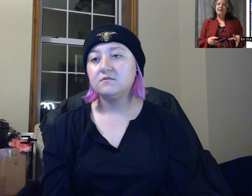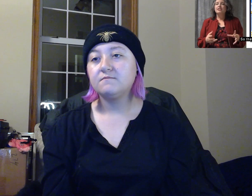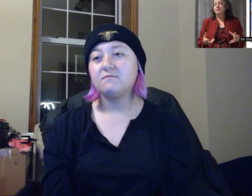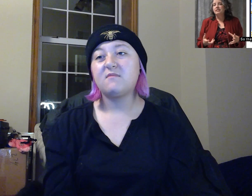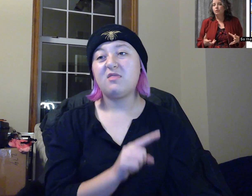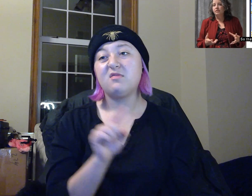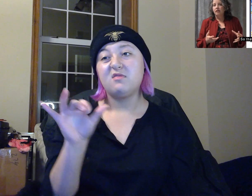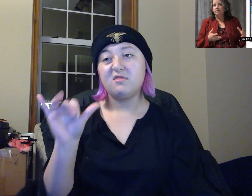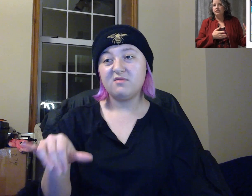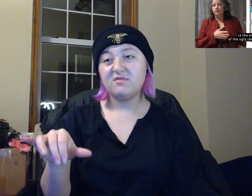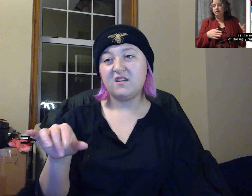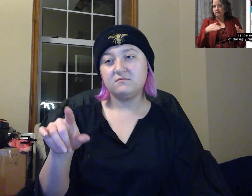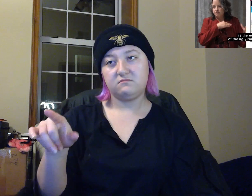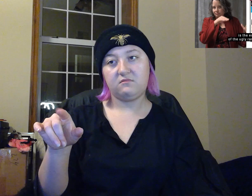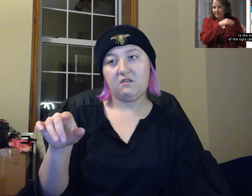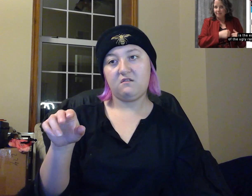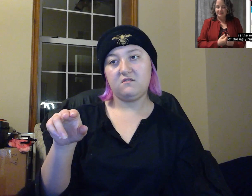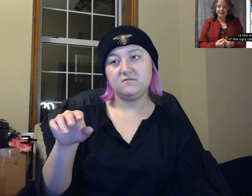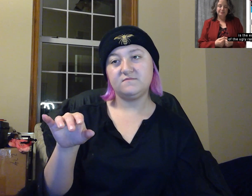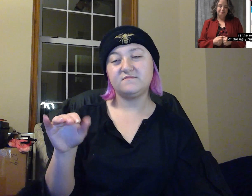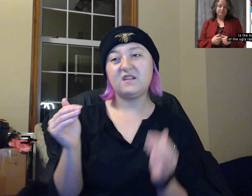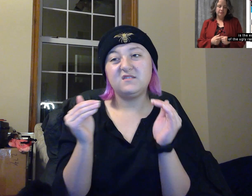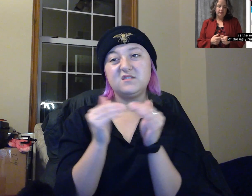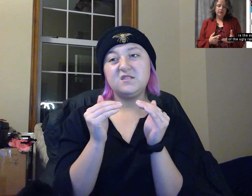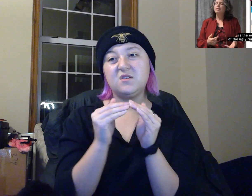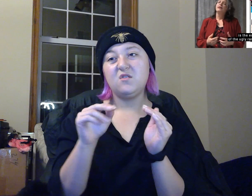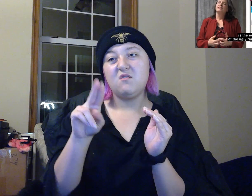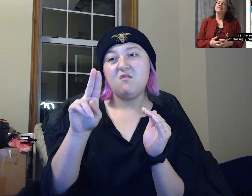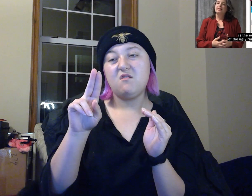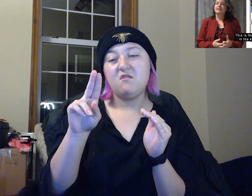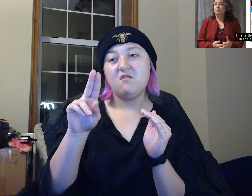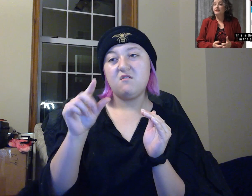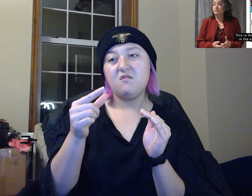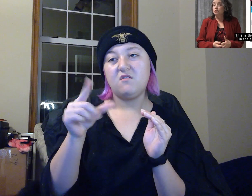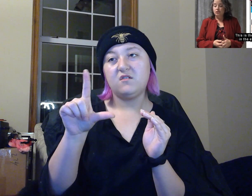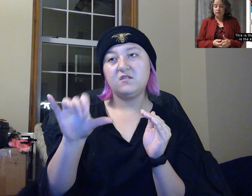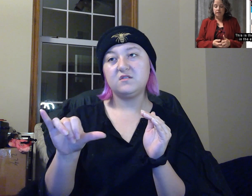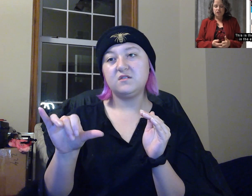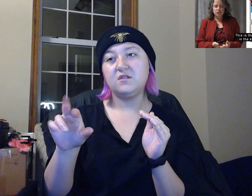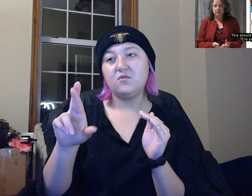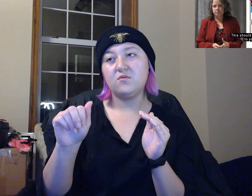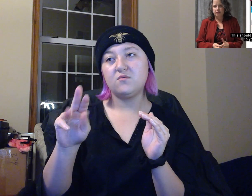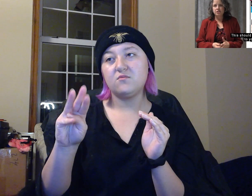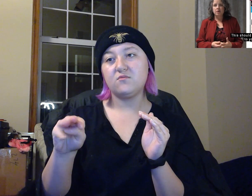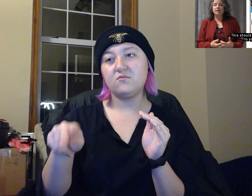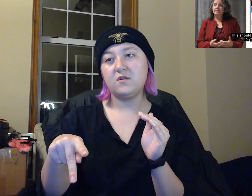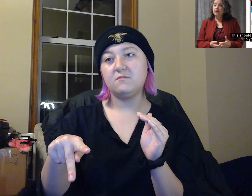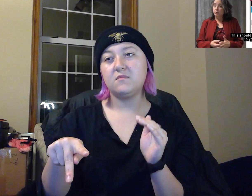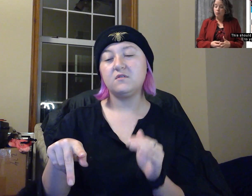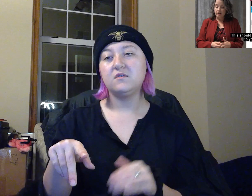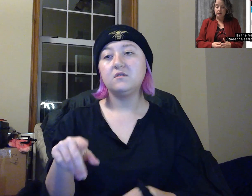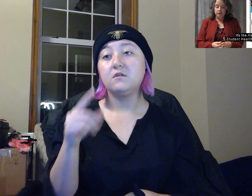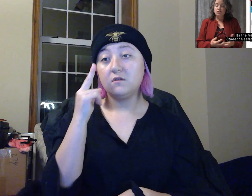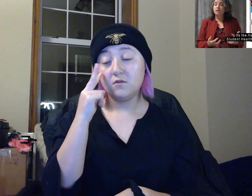So that, to me, is the equivalent of the ugly ramp on the side. This is the next step in the evolution. This should look familiar to you all. It's the